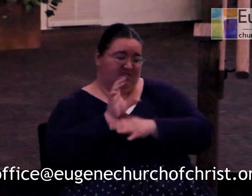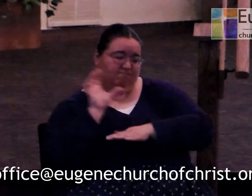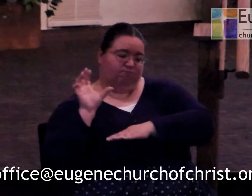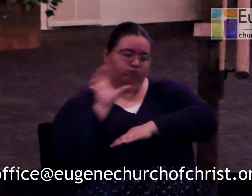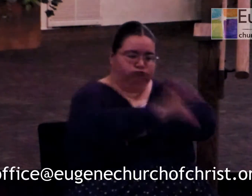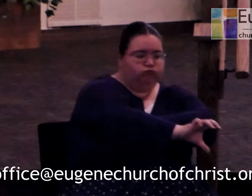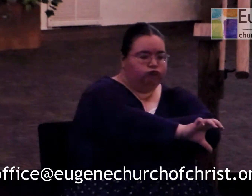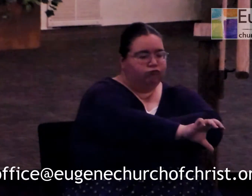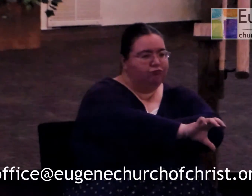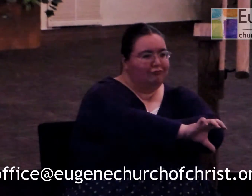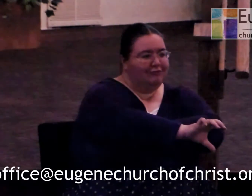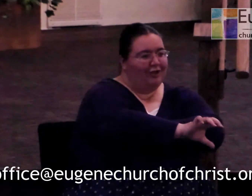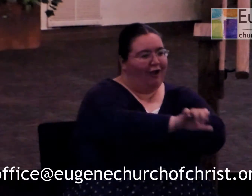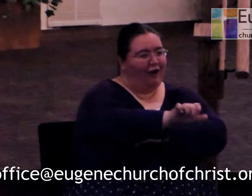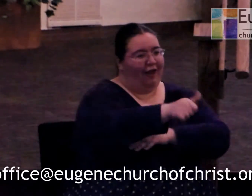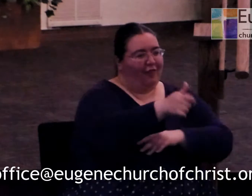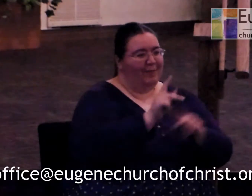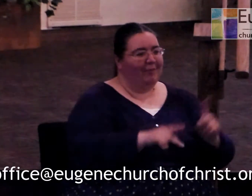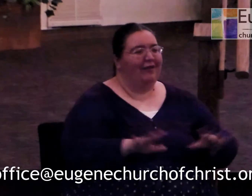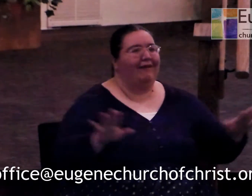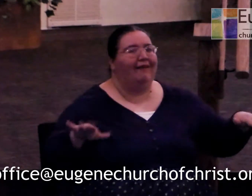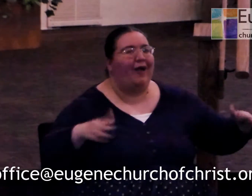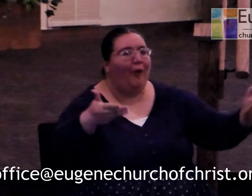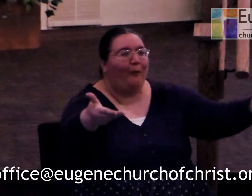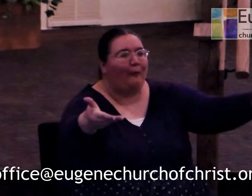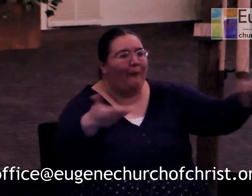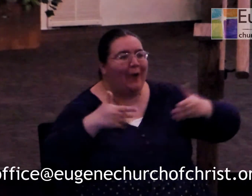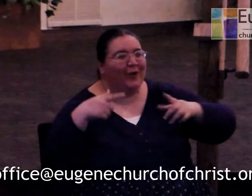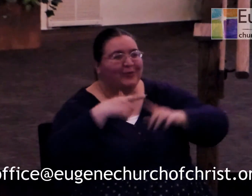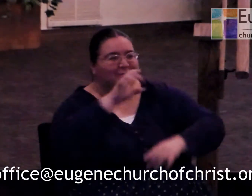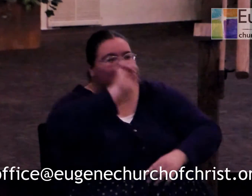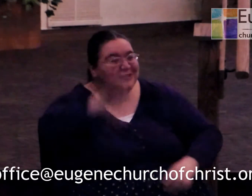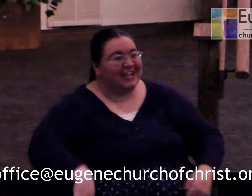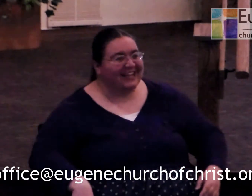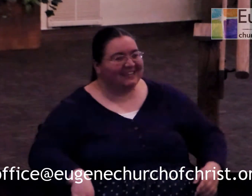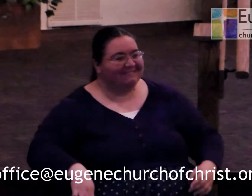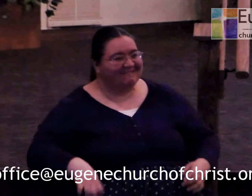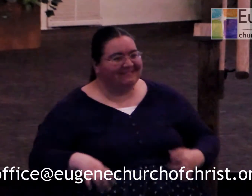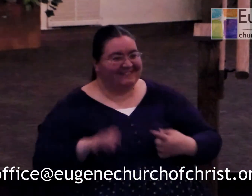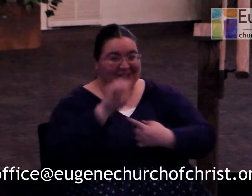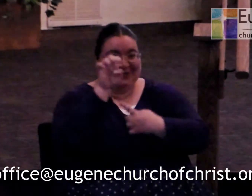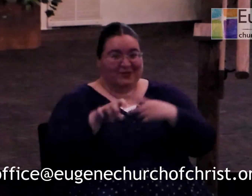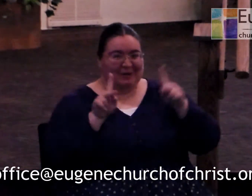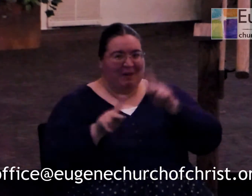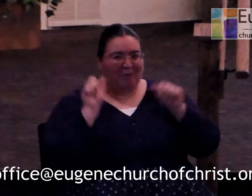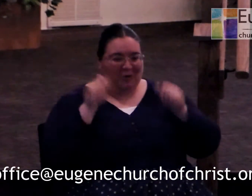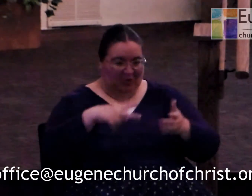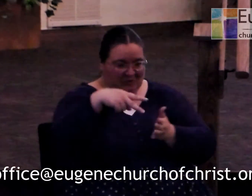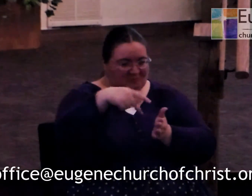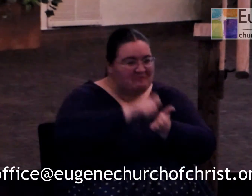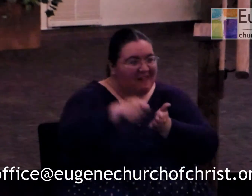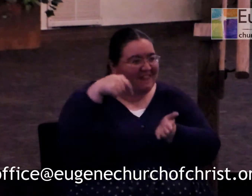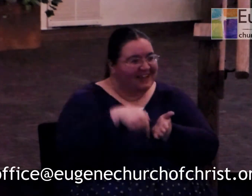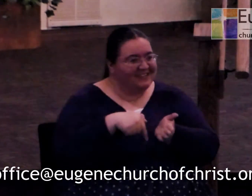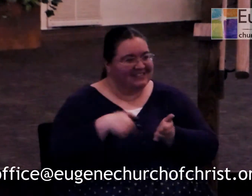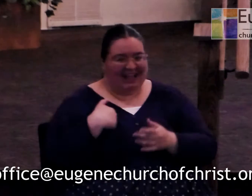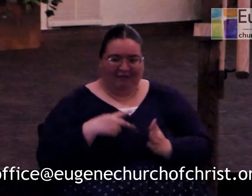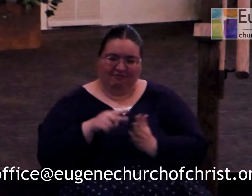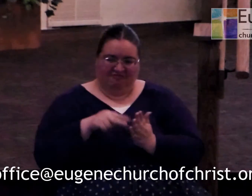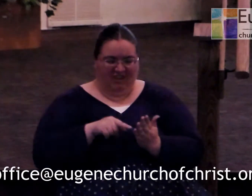Eugene could have written this. This is the one that when I read it in the book, I thought, oh, he's been here. This is what we do. We